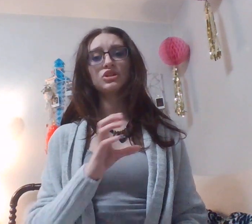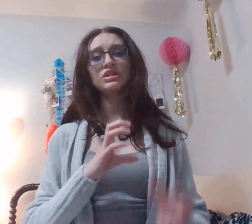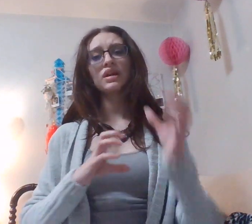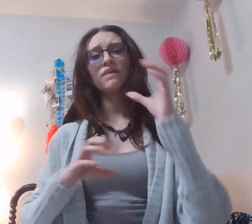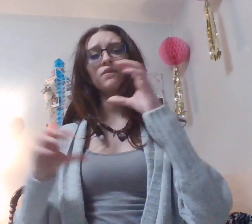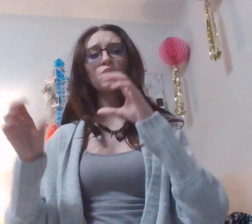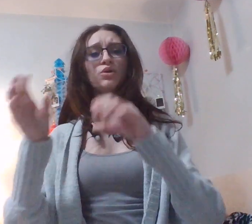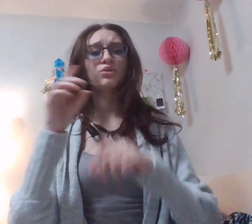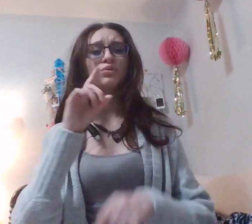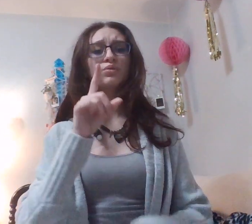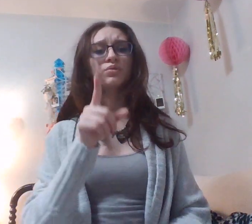searching for you.